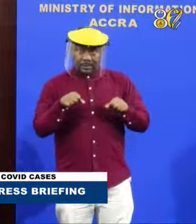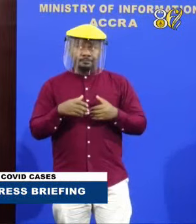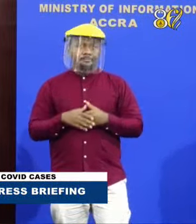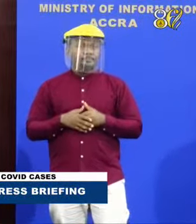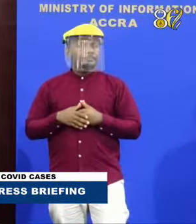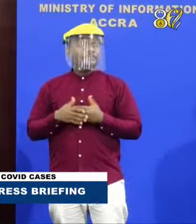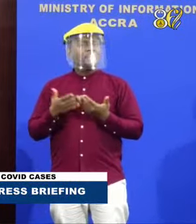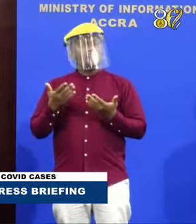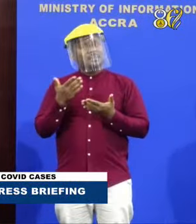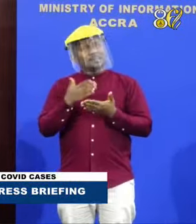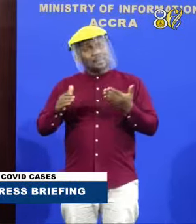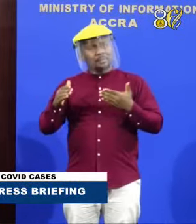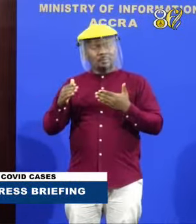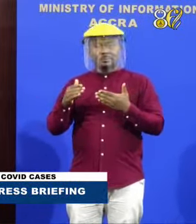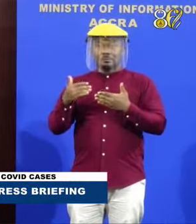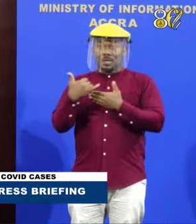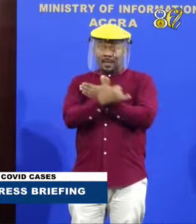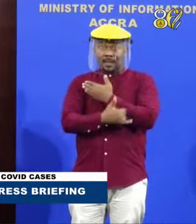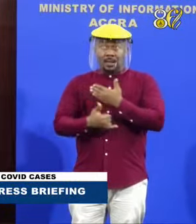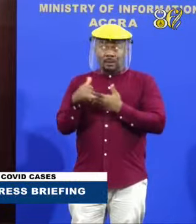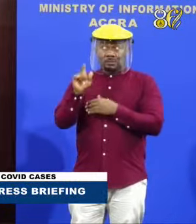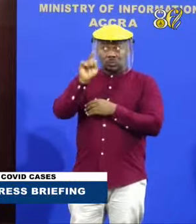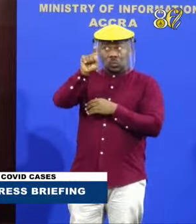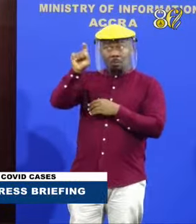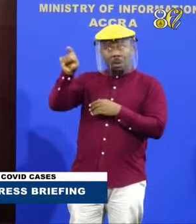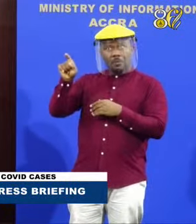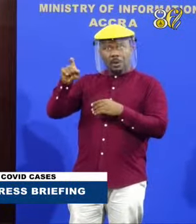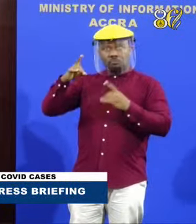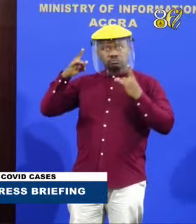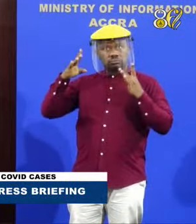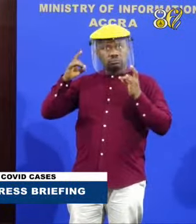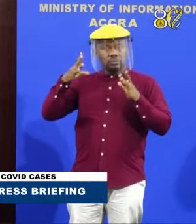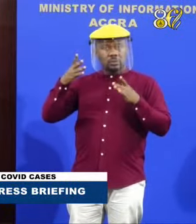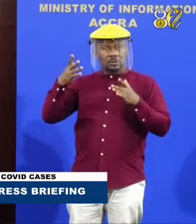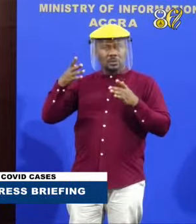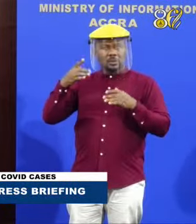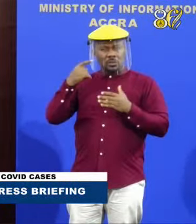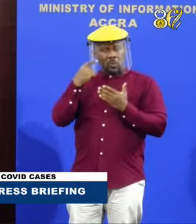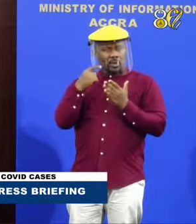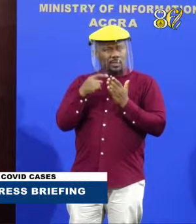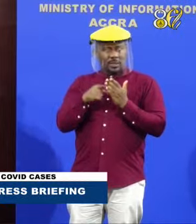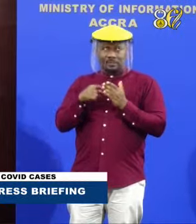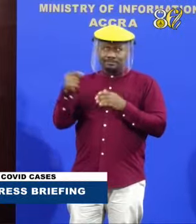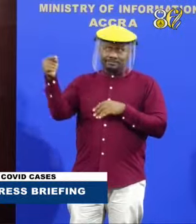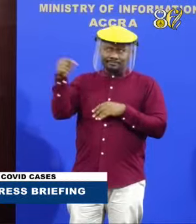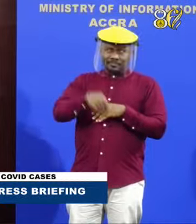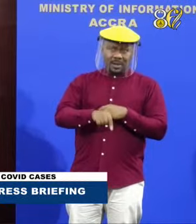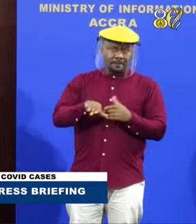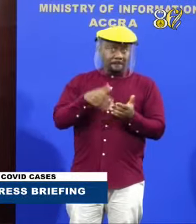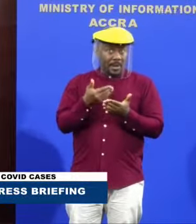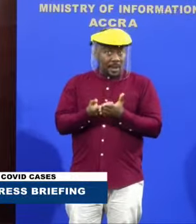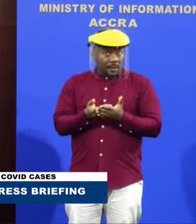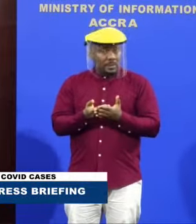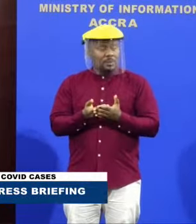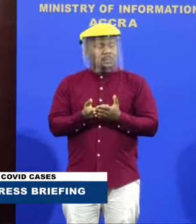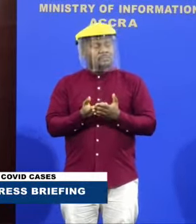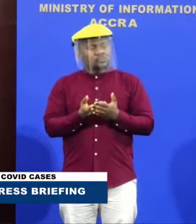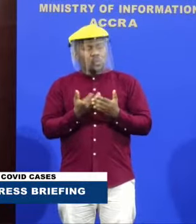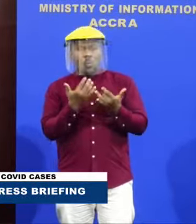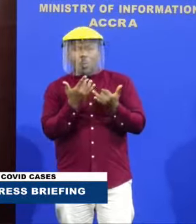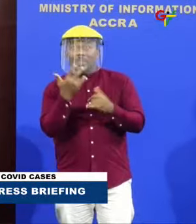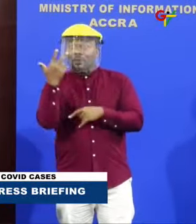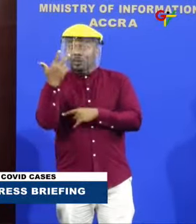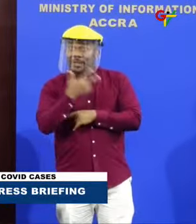why countries that we have determined as a current hotspot, we follow them up on the 3rd day to check them up and see whether they are still